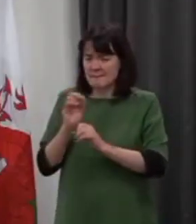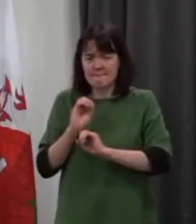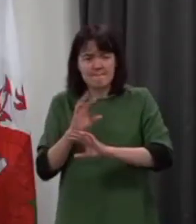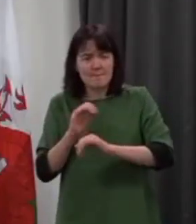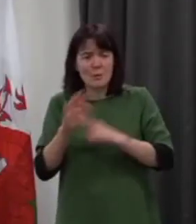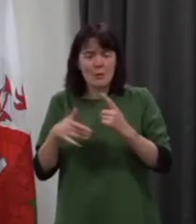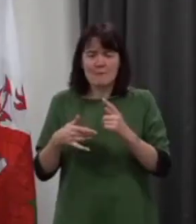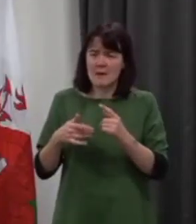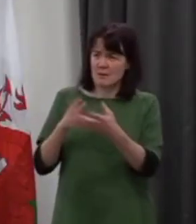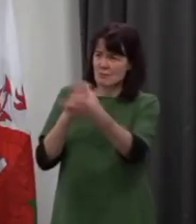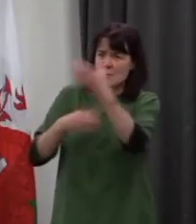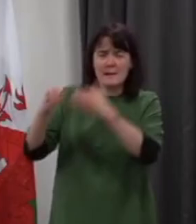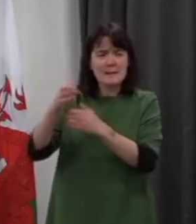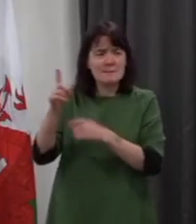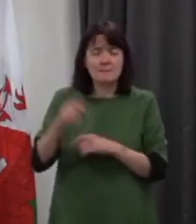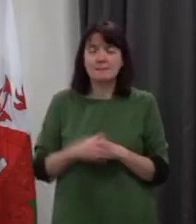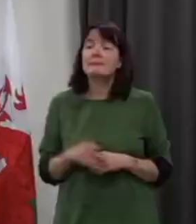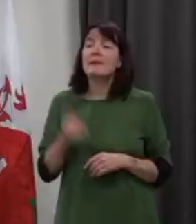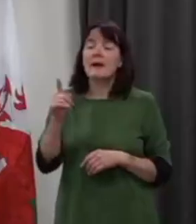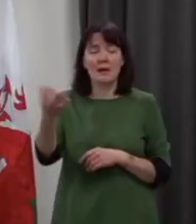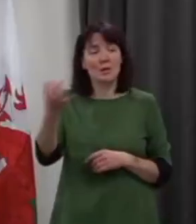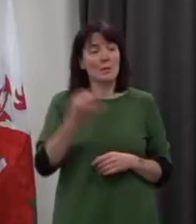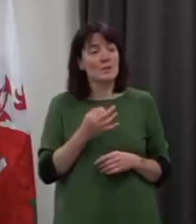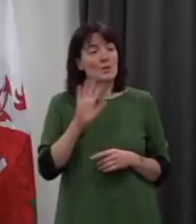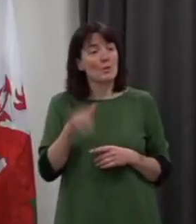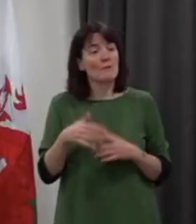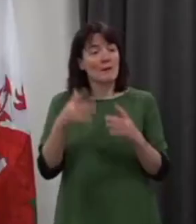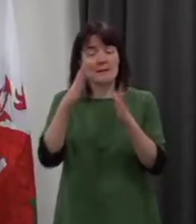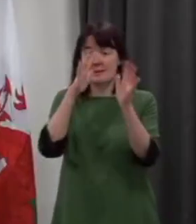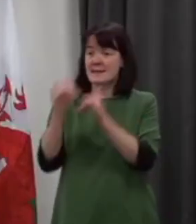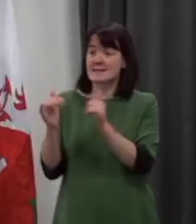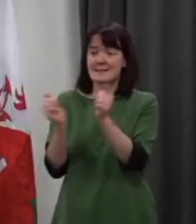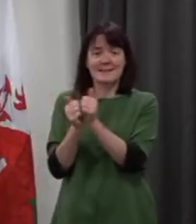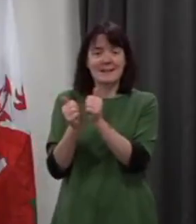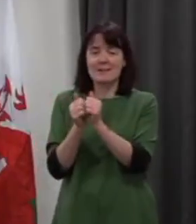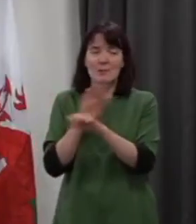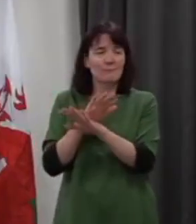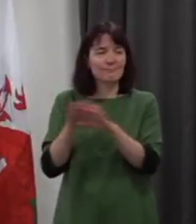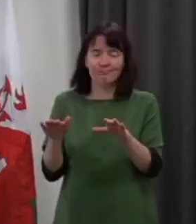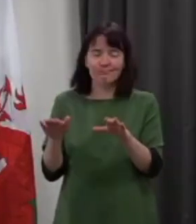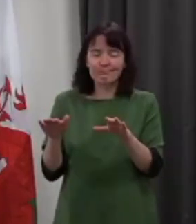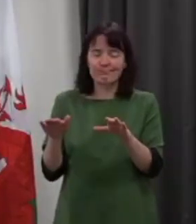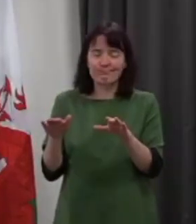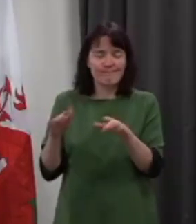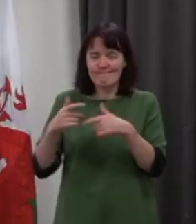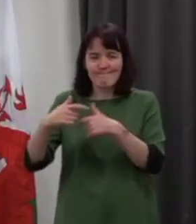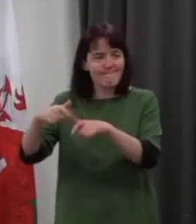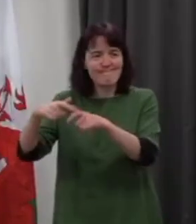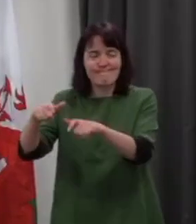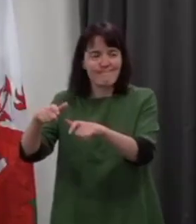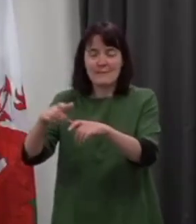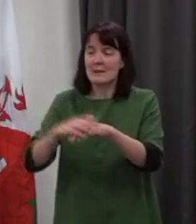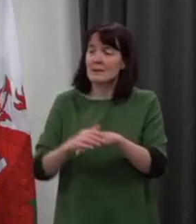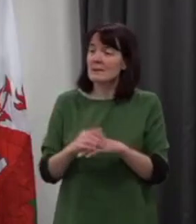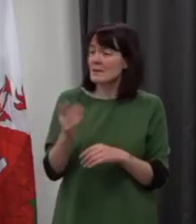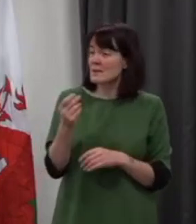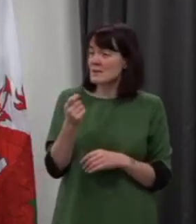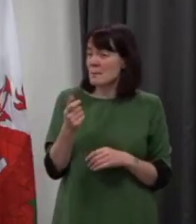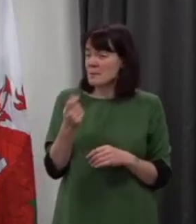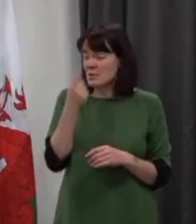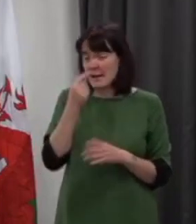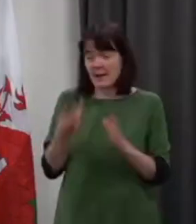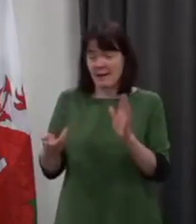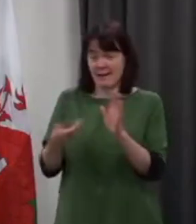question about the testing deal that we confirmed wasn't going ahead. And I don't have much further to add, so I'll restate the